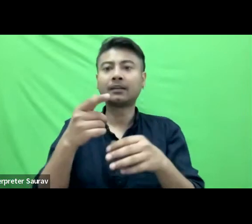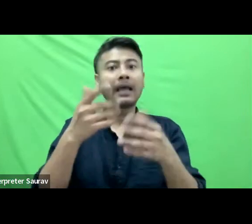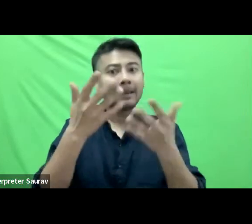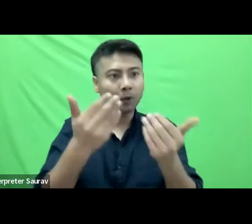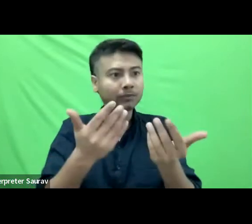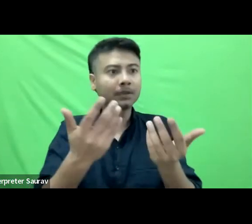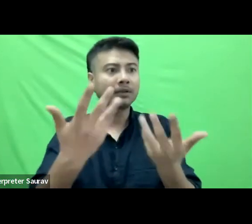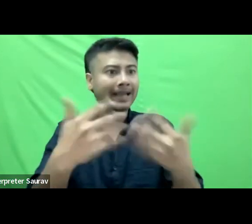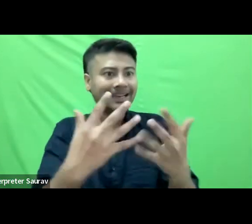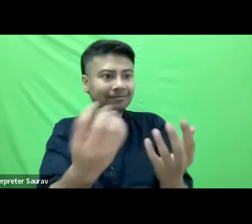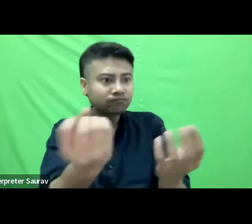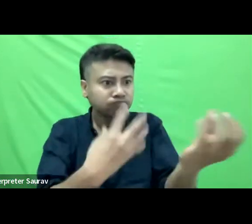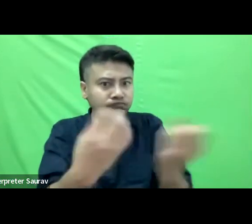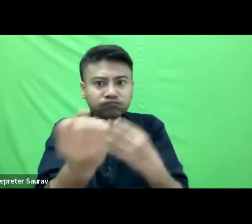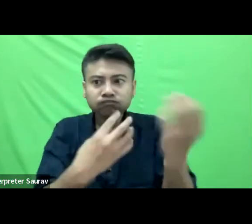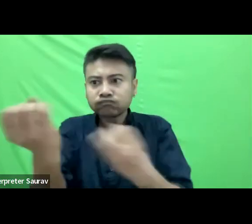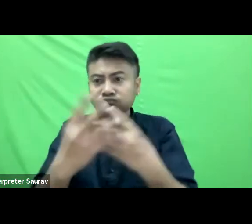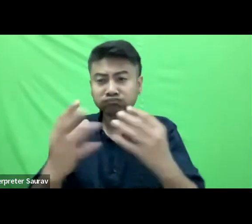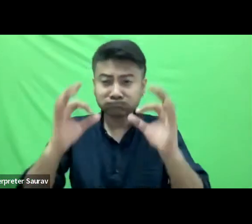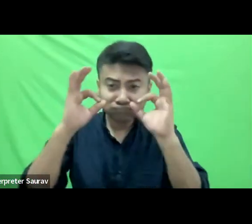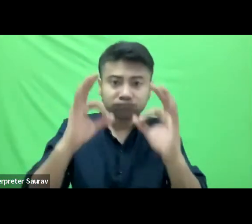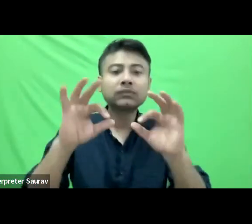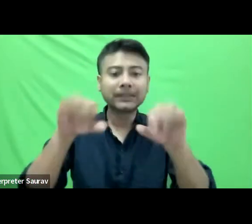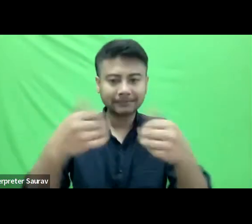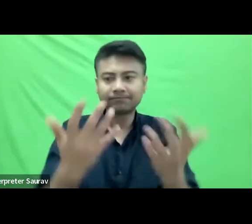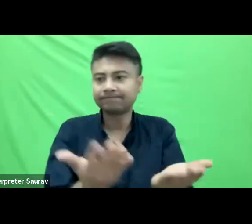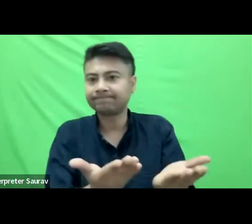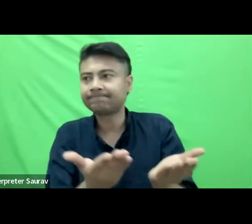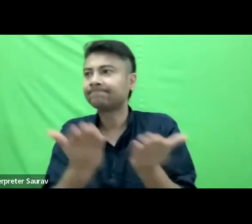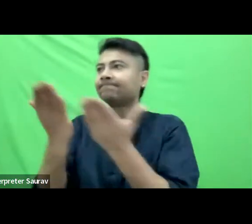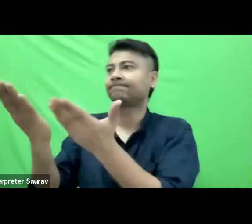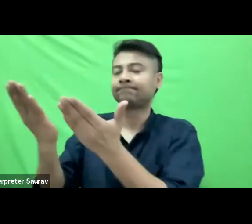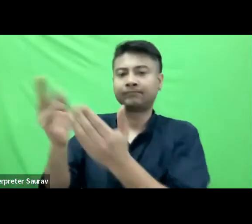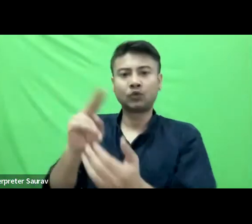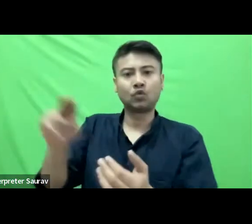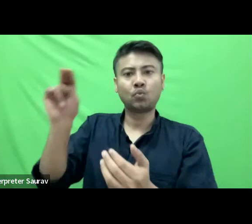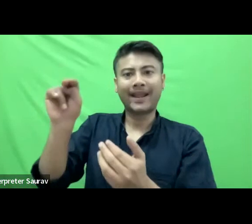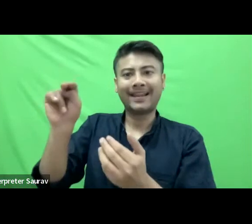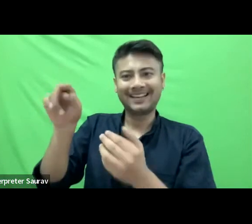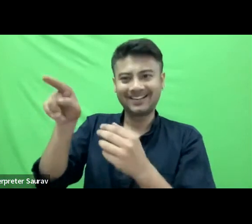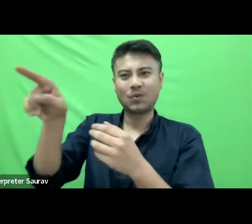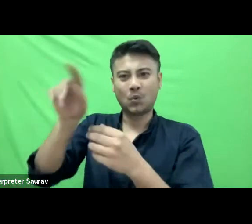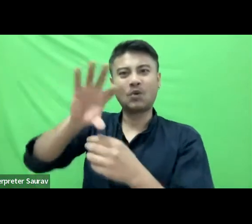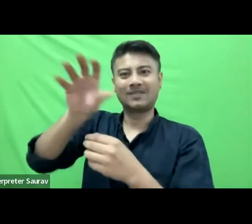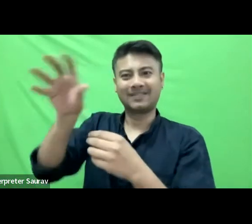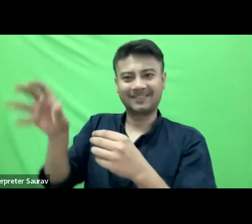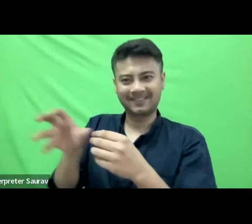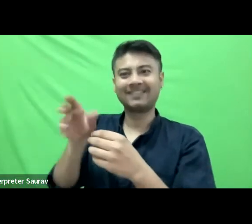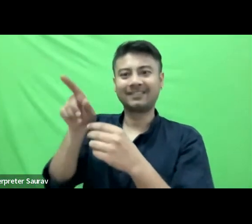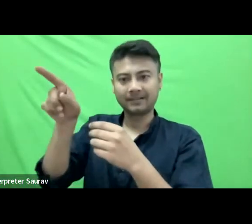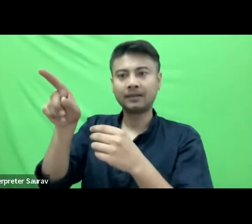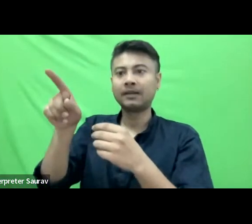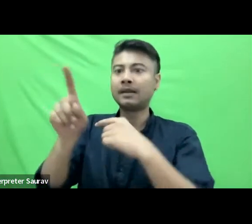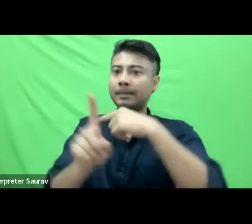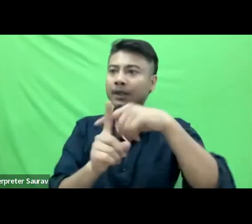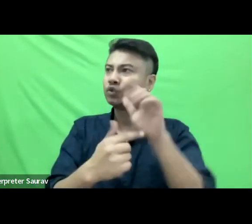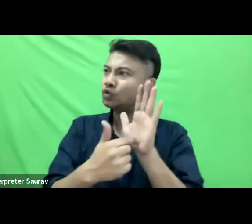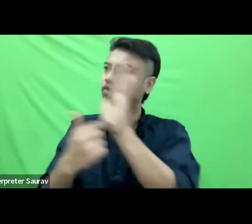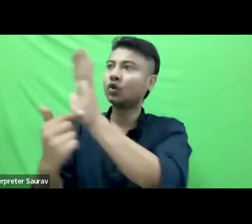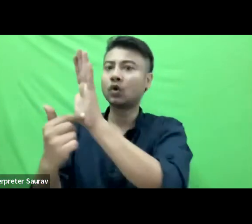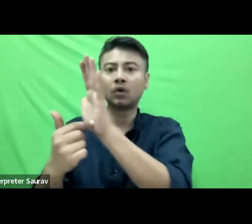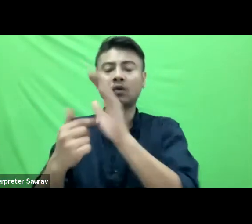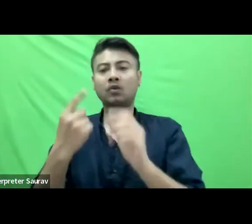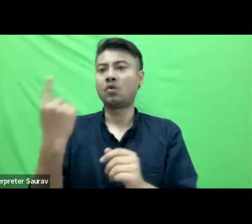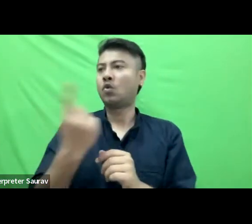and process. And I think that you'll see that there's really, this is not just talking the talk, but we can walk the walk as well. And